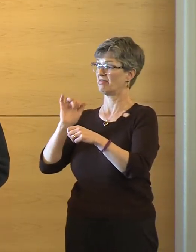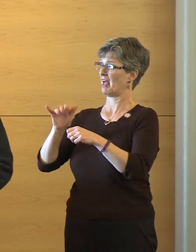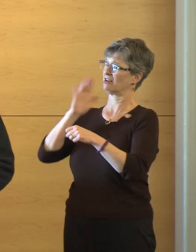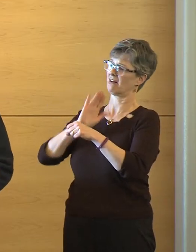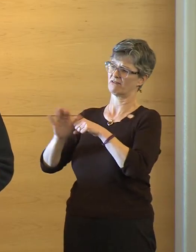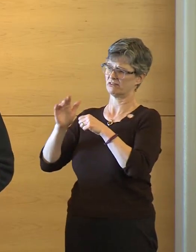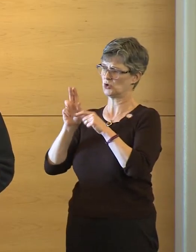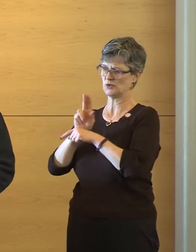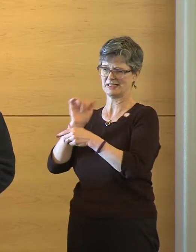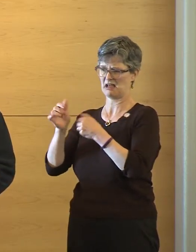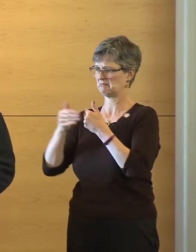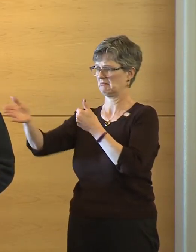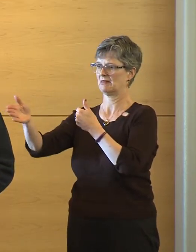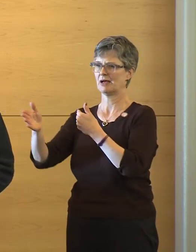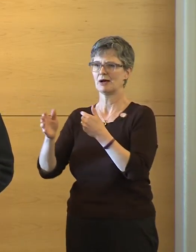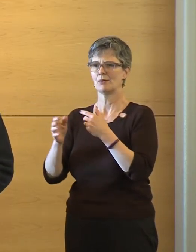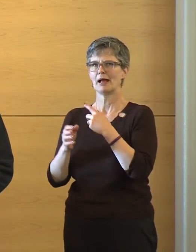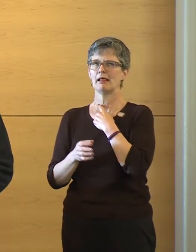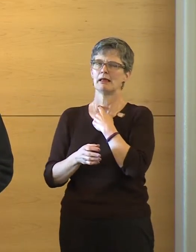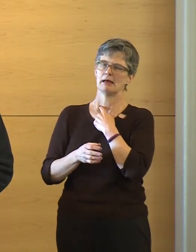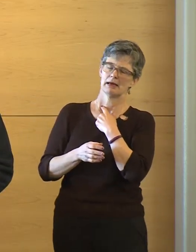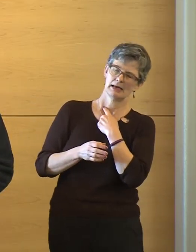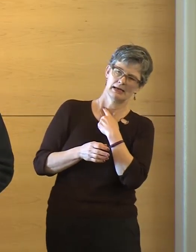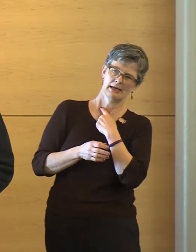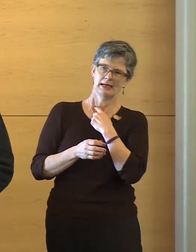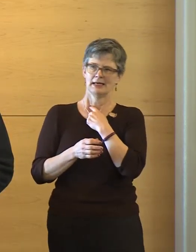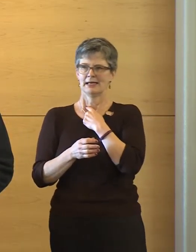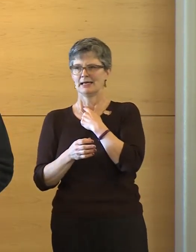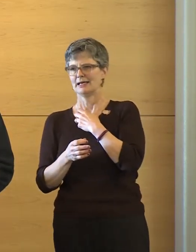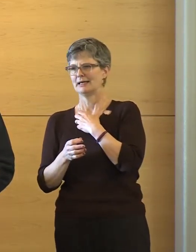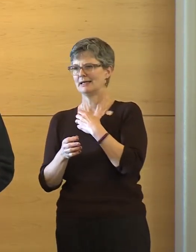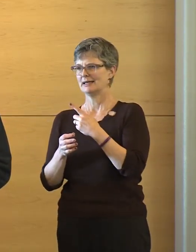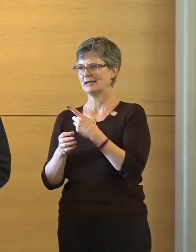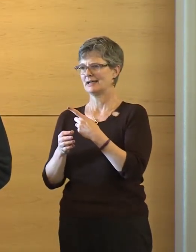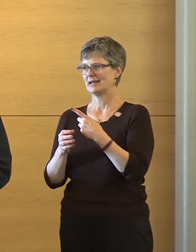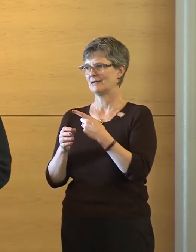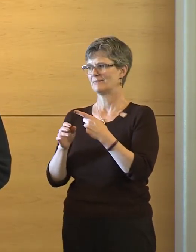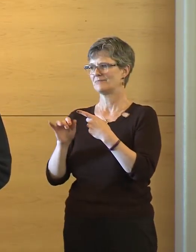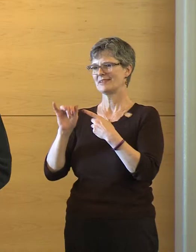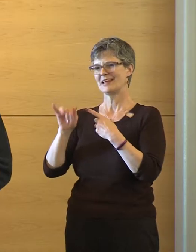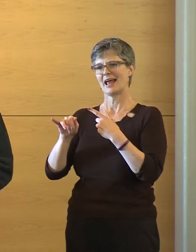I had to correct that person. That wasn't automatically true. But have you heard that kind of